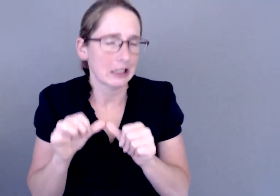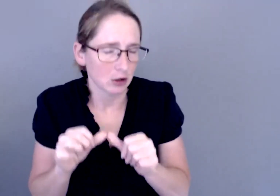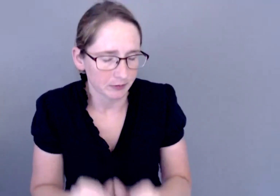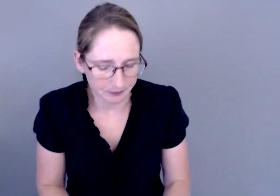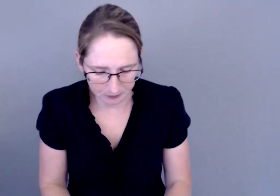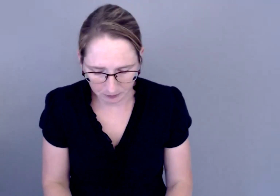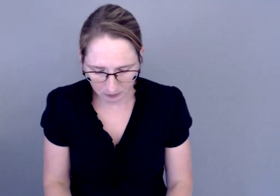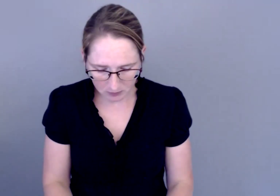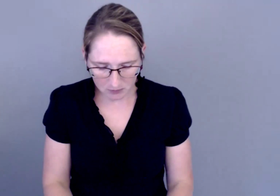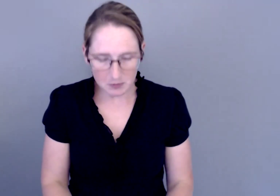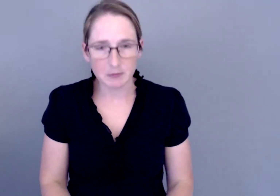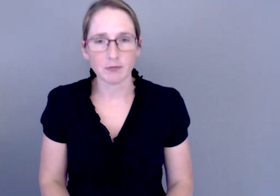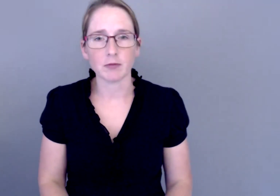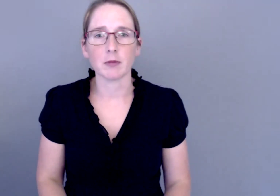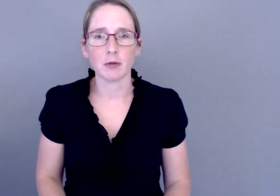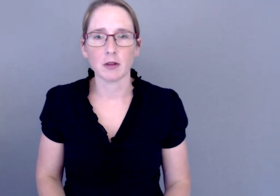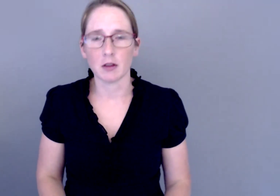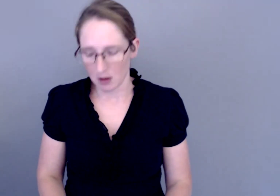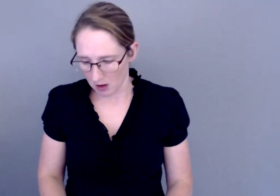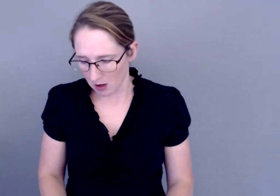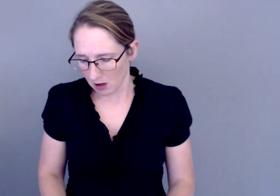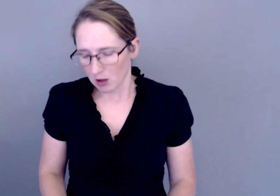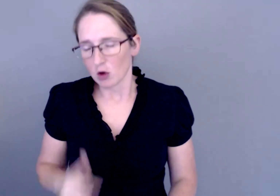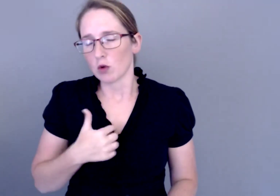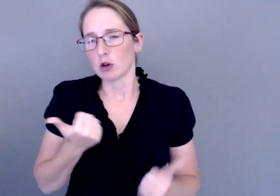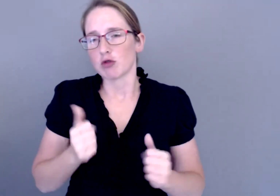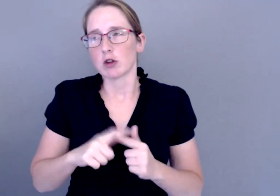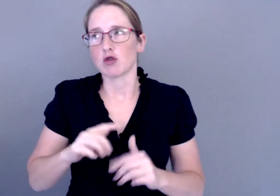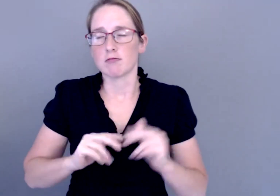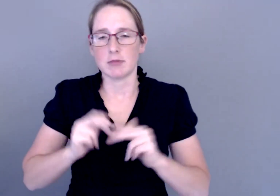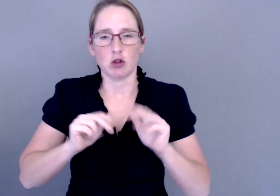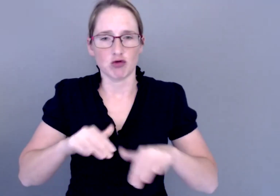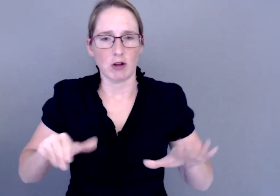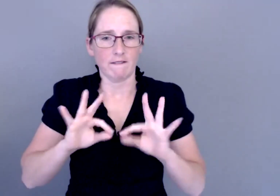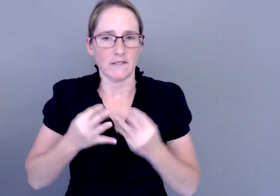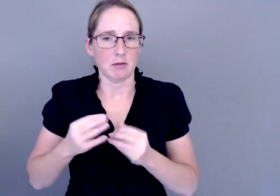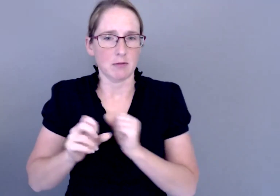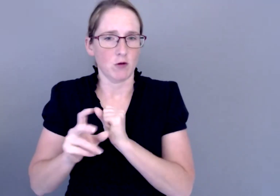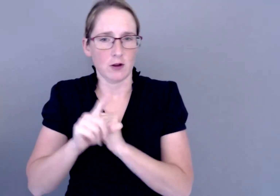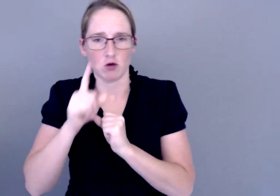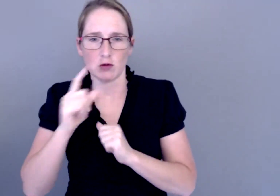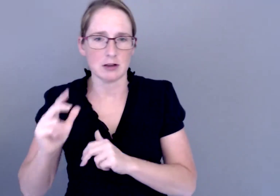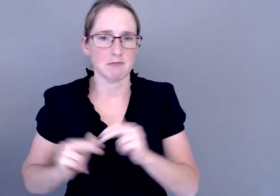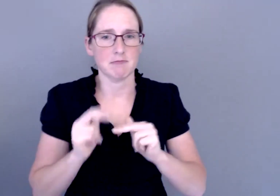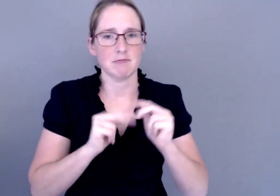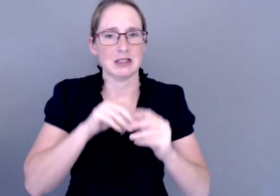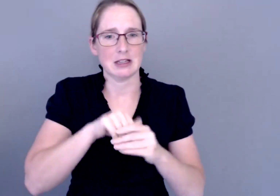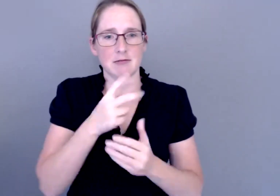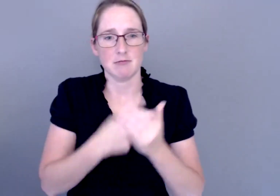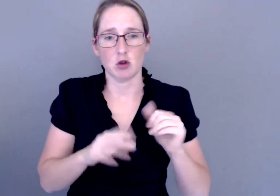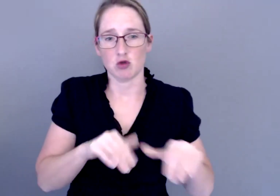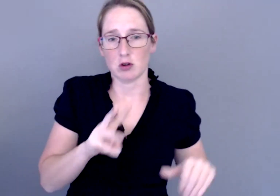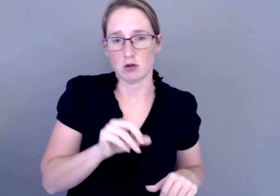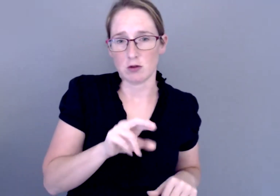is we're trying to build a child and family services portfolio that brings into it both child welfare